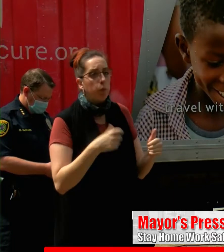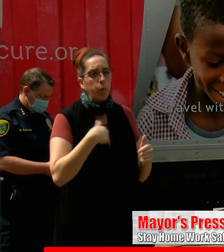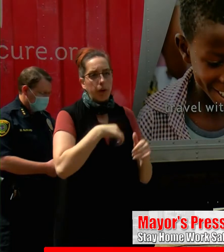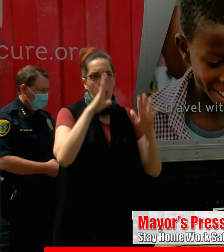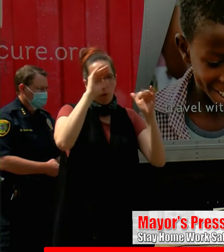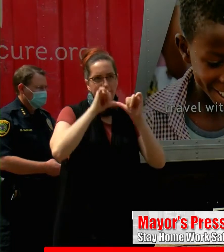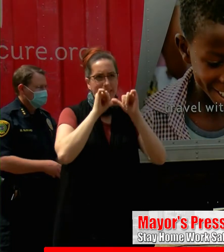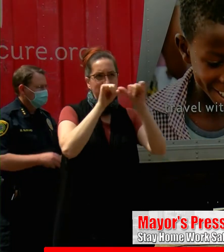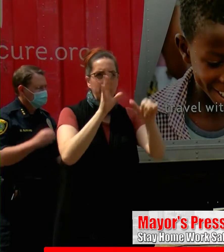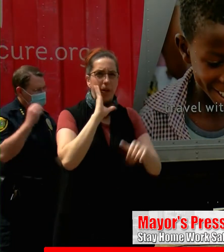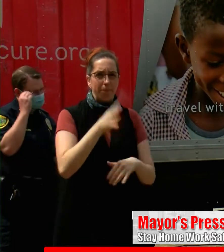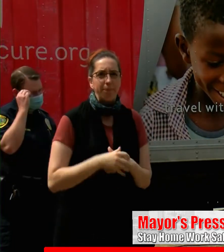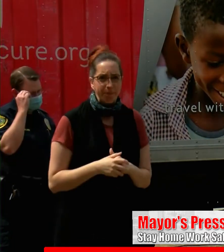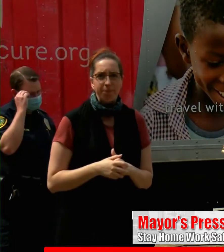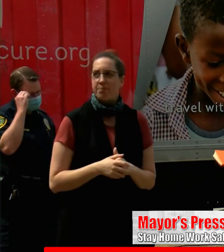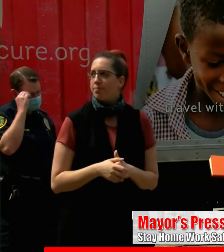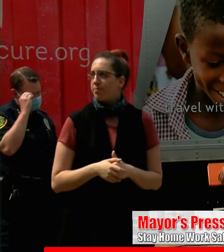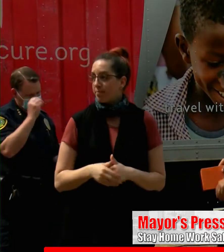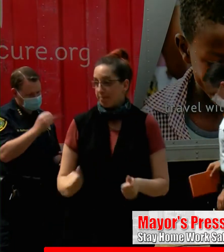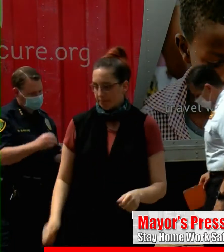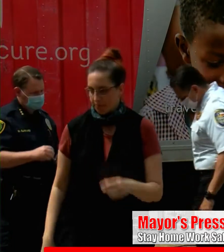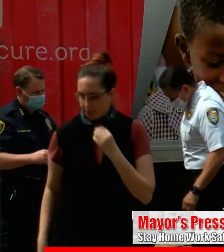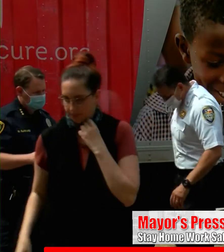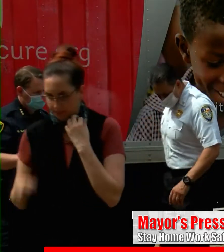trend. Thank you.